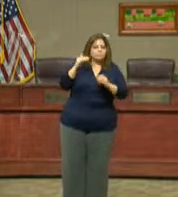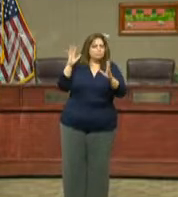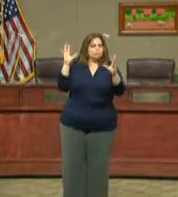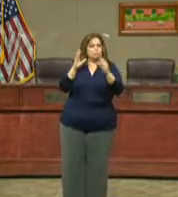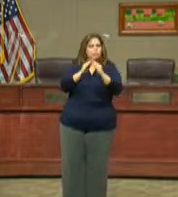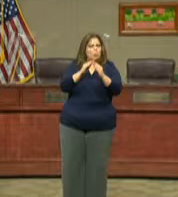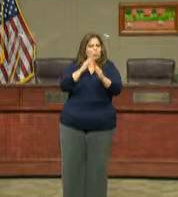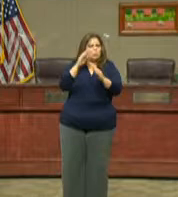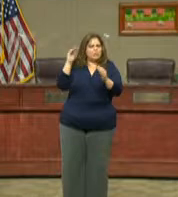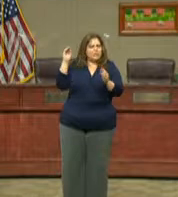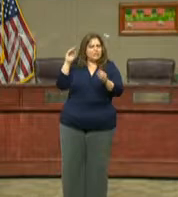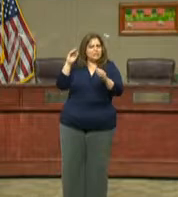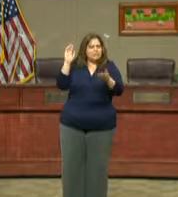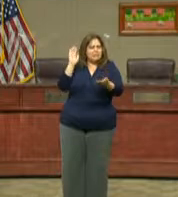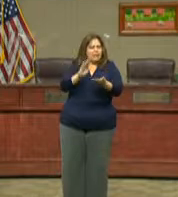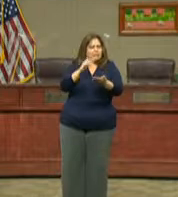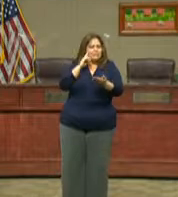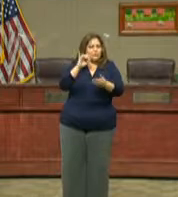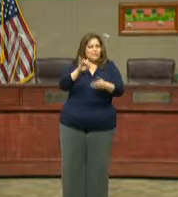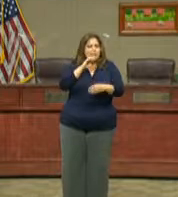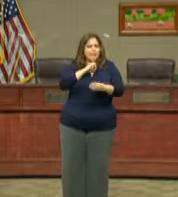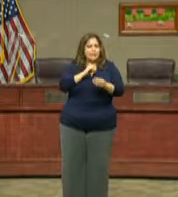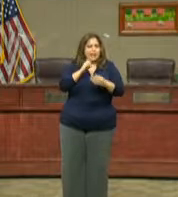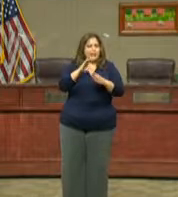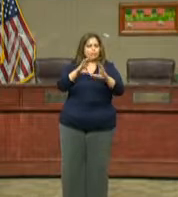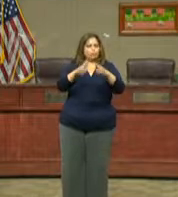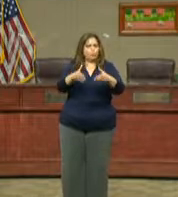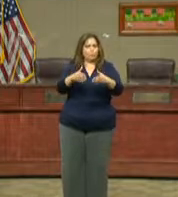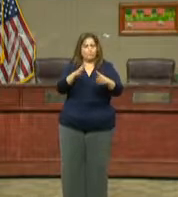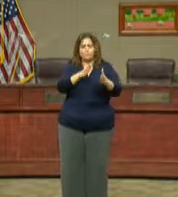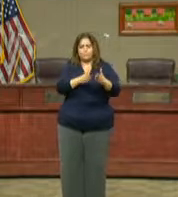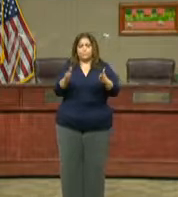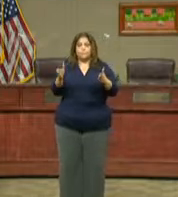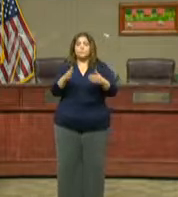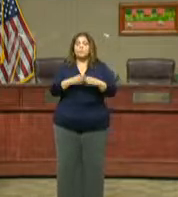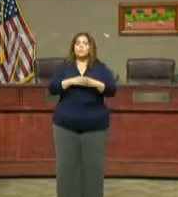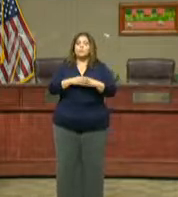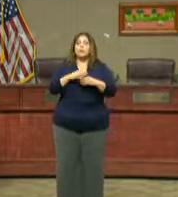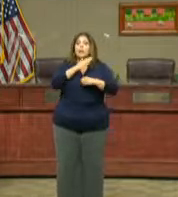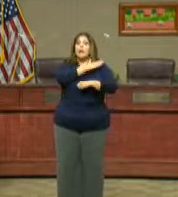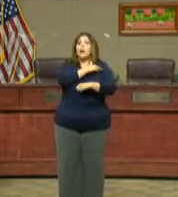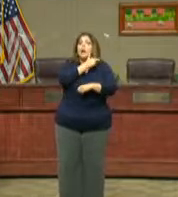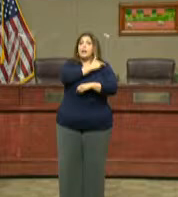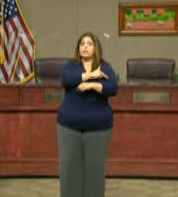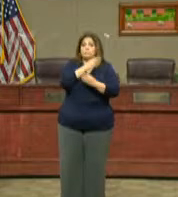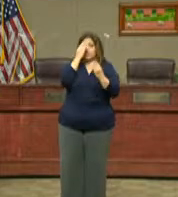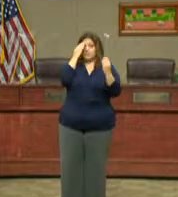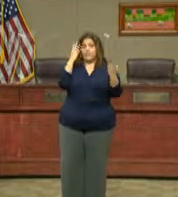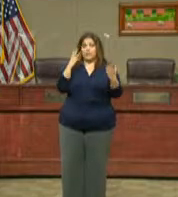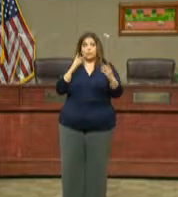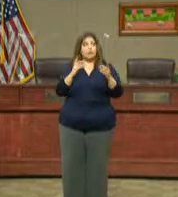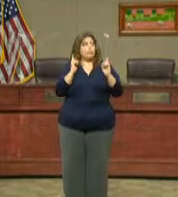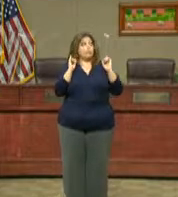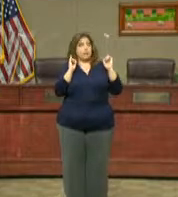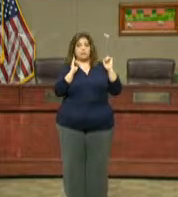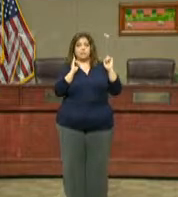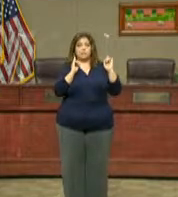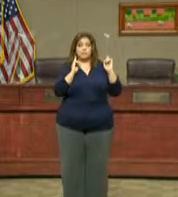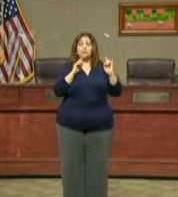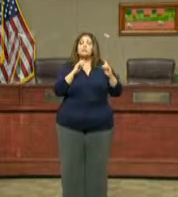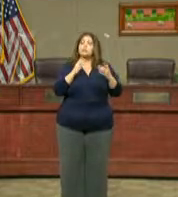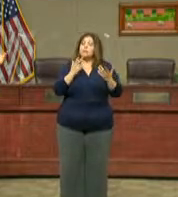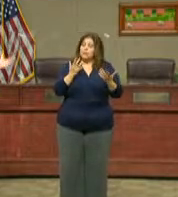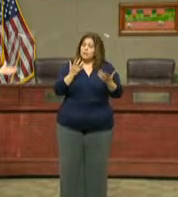group. Next. And this is our hospital data. Now, this data